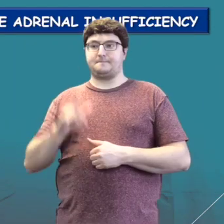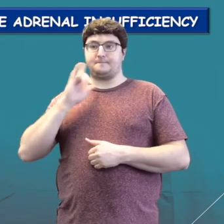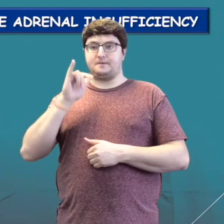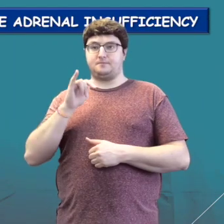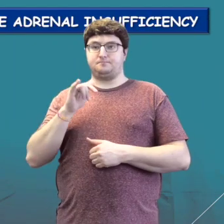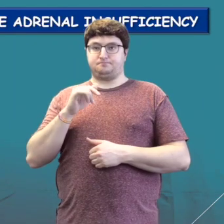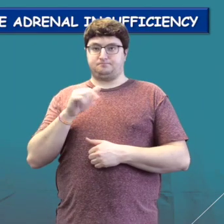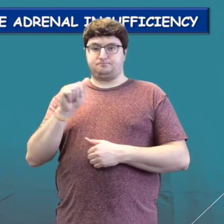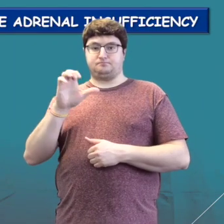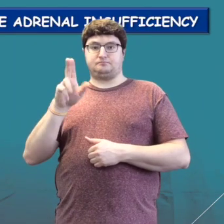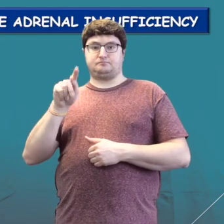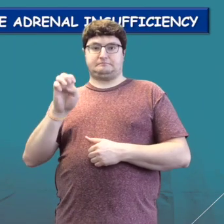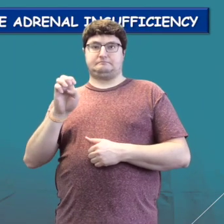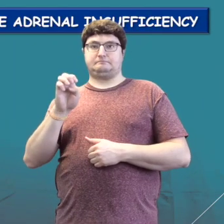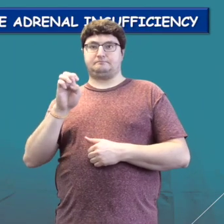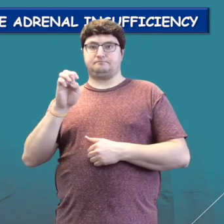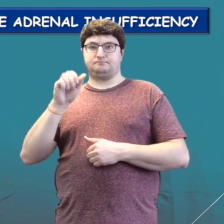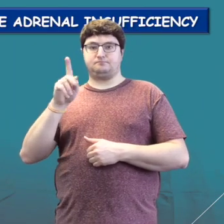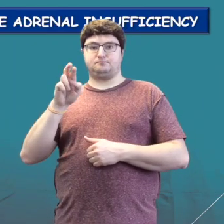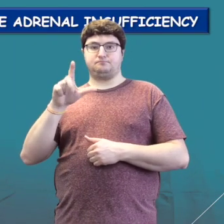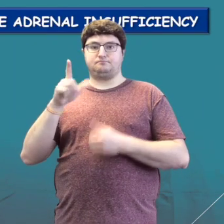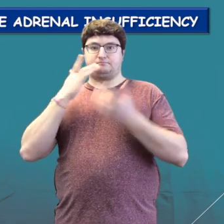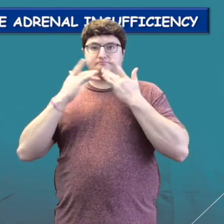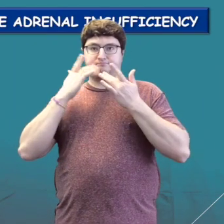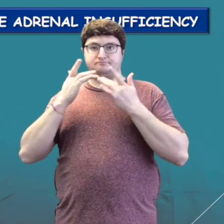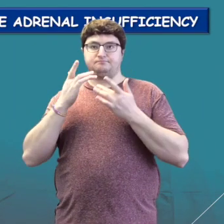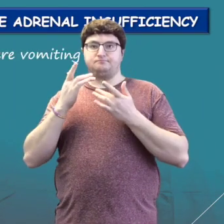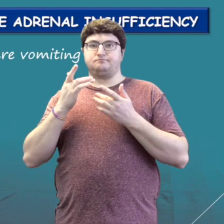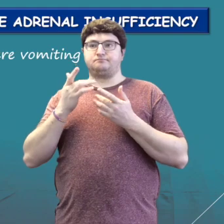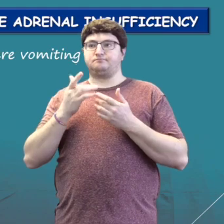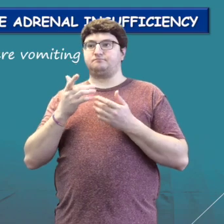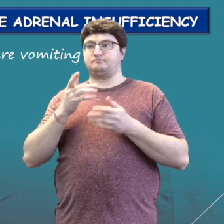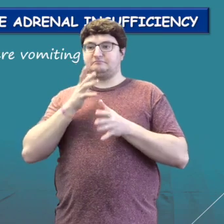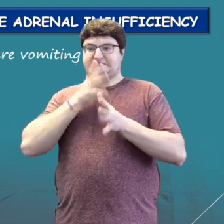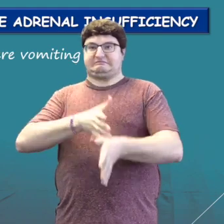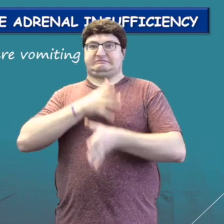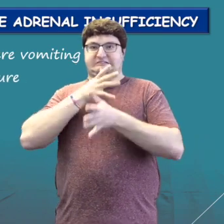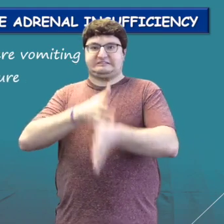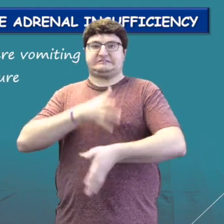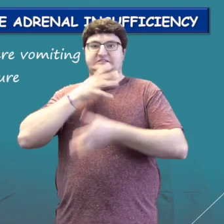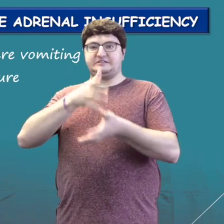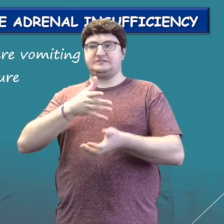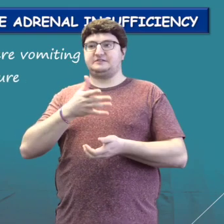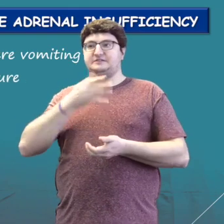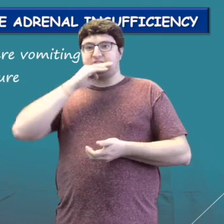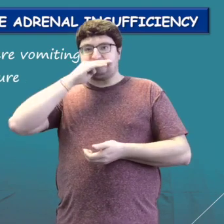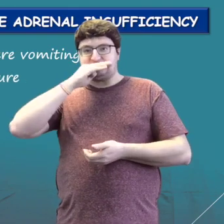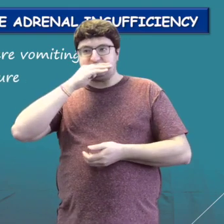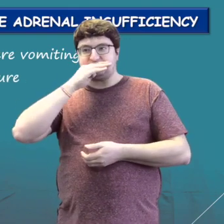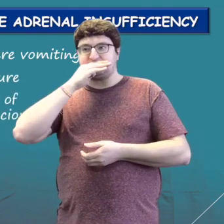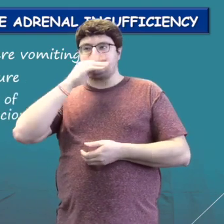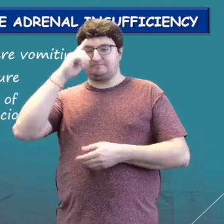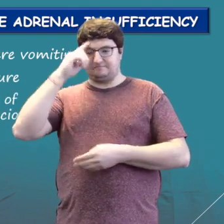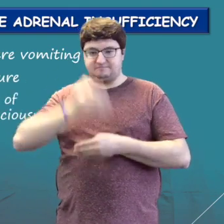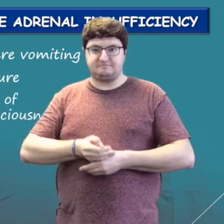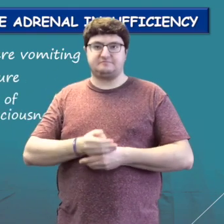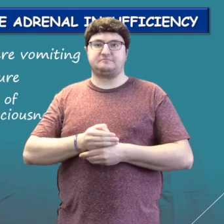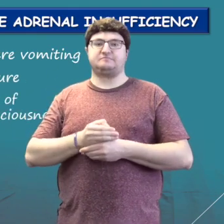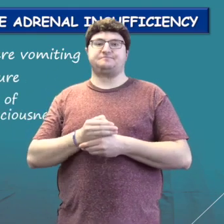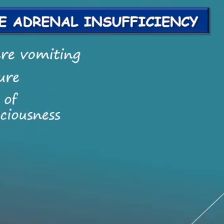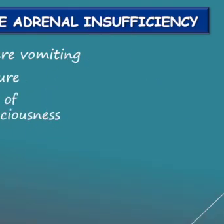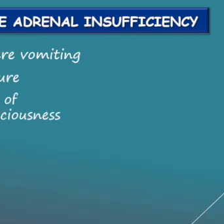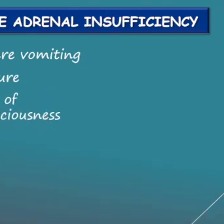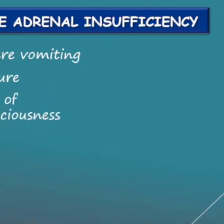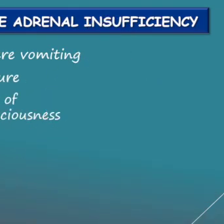Symptoms of acute adrenal insufficiency include severe vomiting, seizures, and loss of